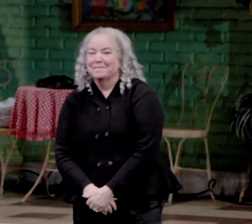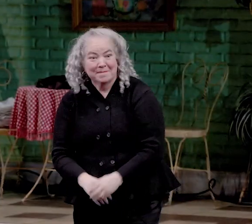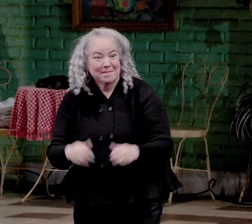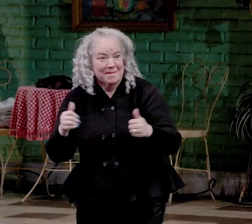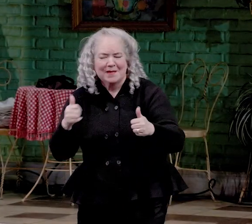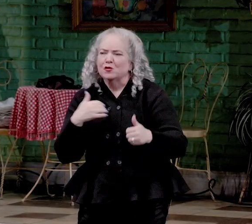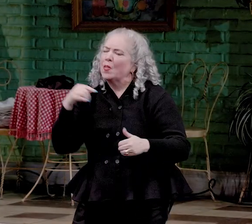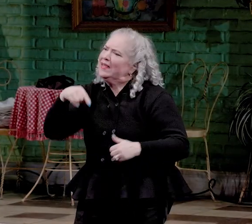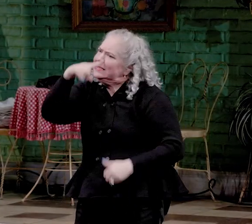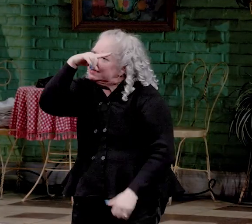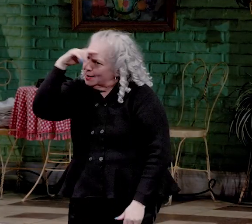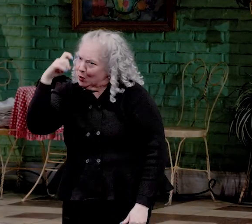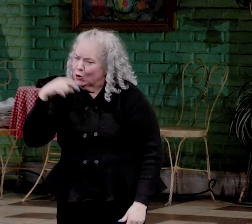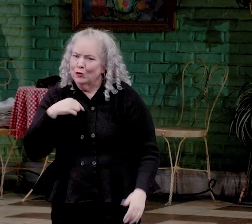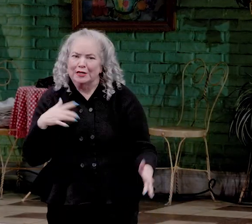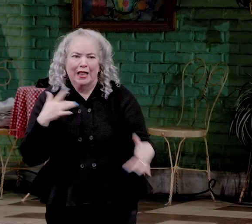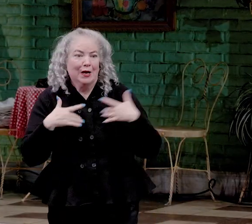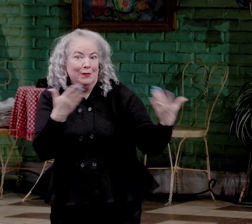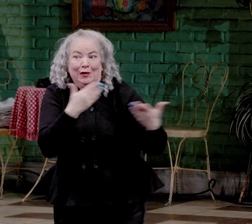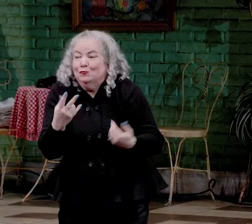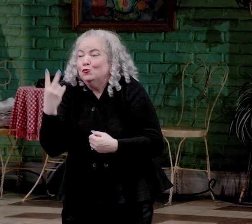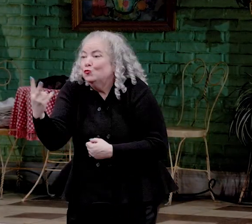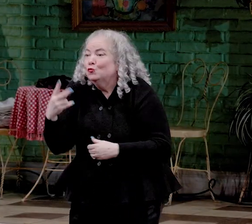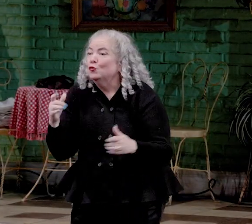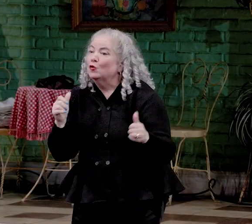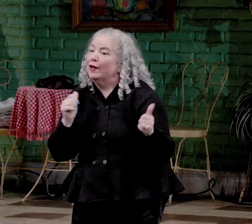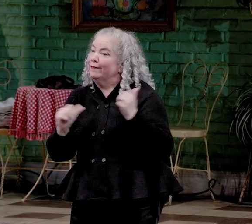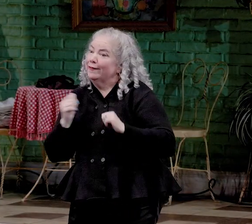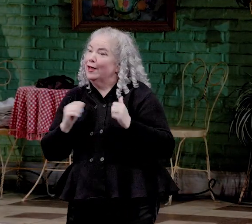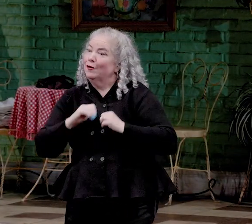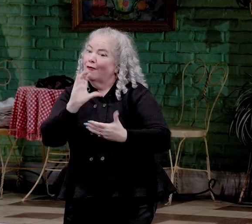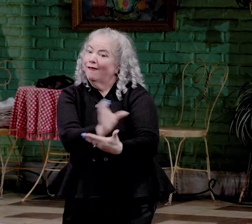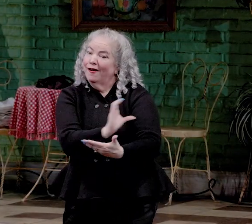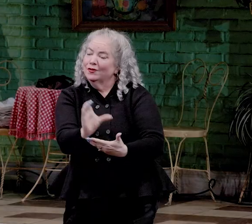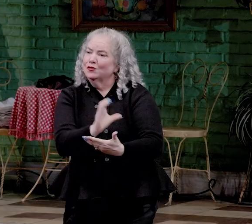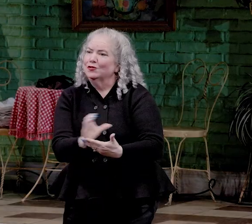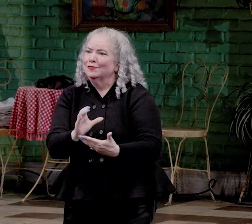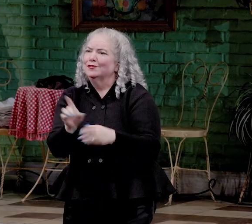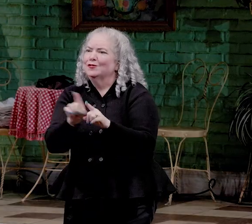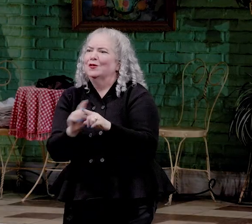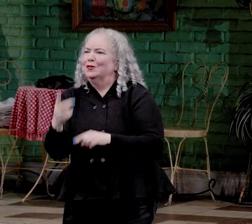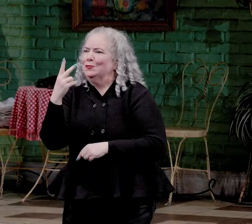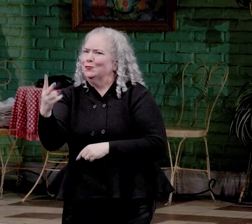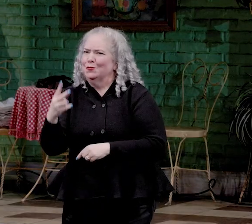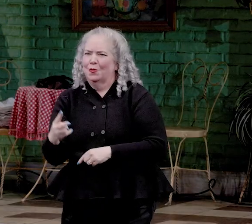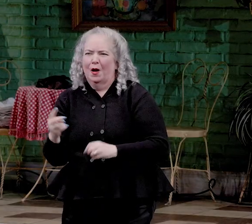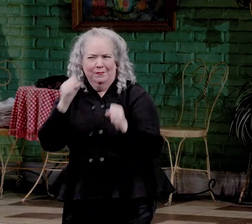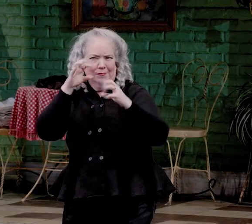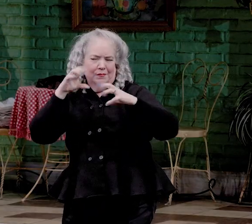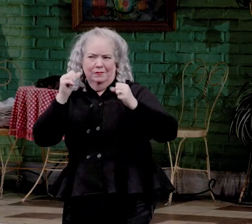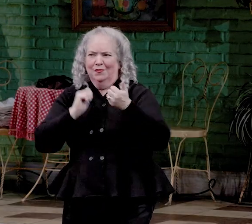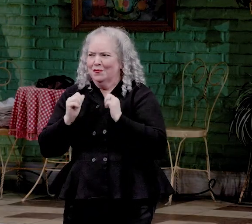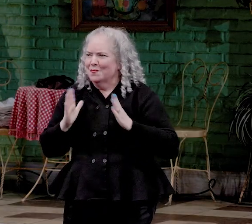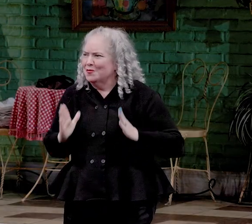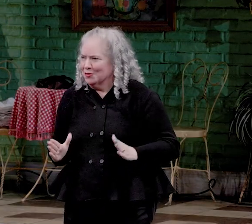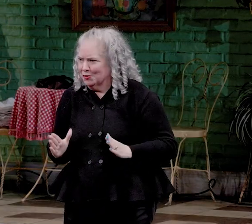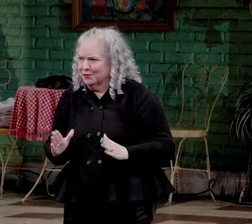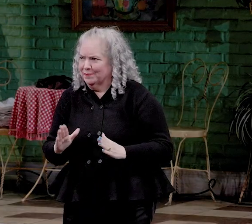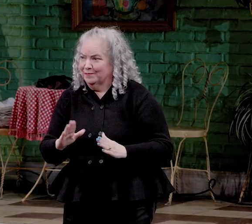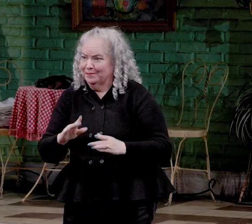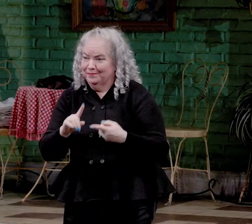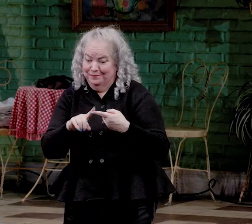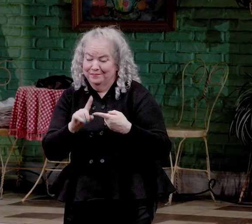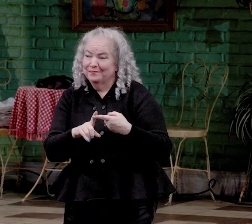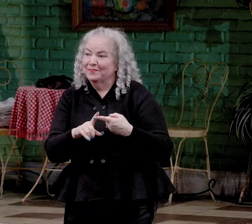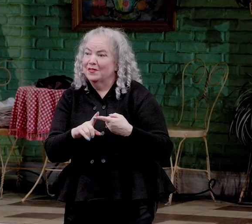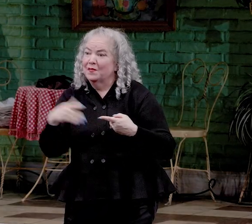Right. This summer, we are delighted to bring you 2 theatrical concerts starring 2 extraordinary performers. First,